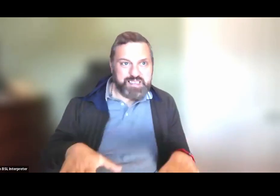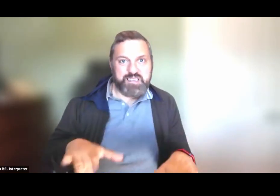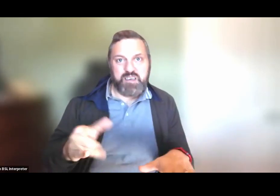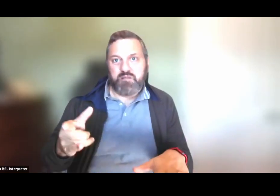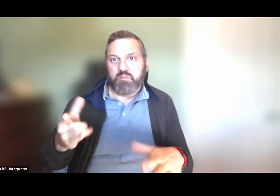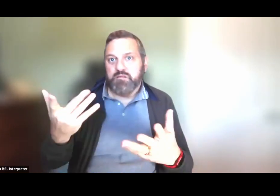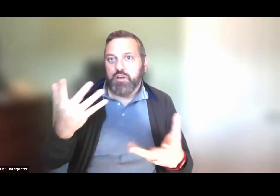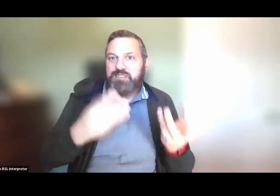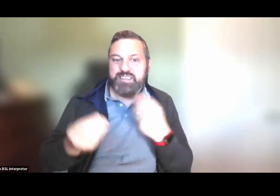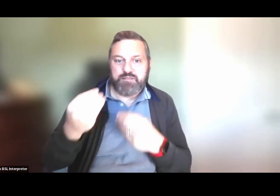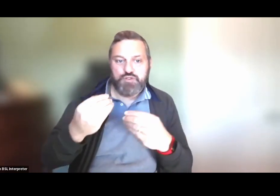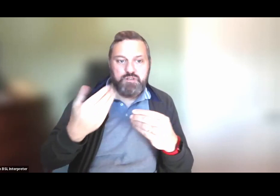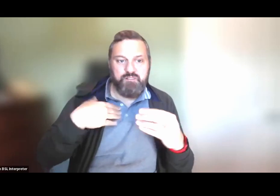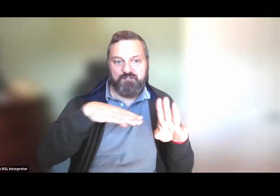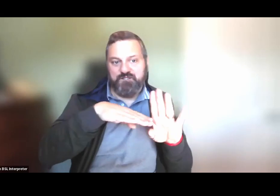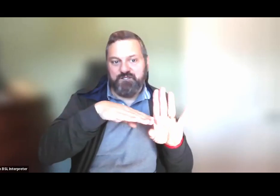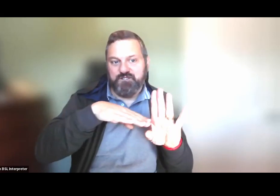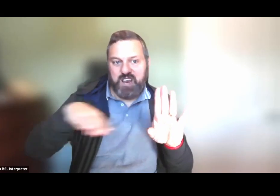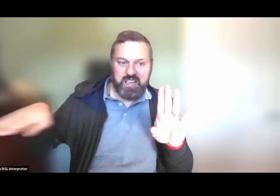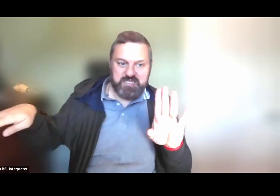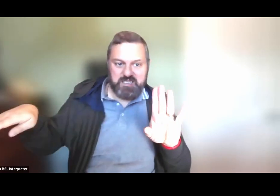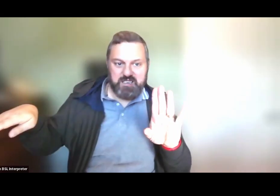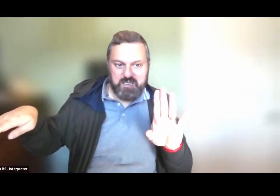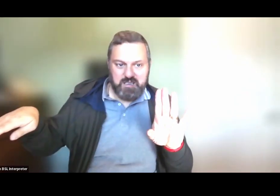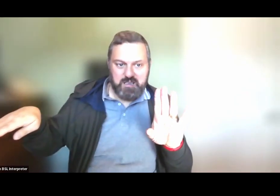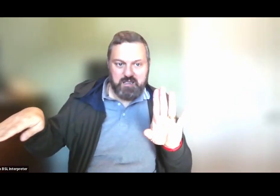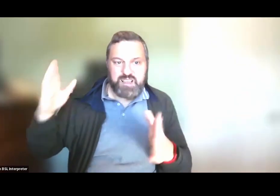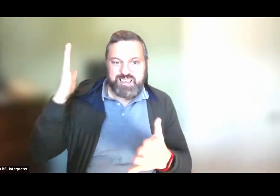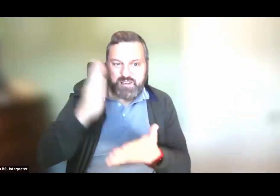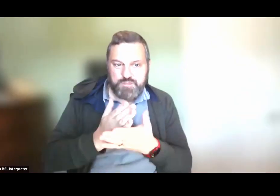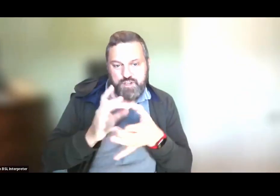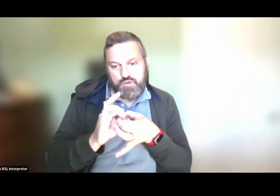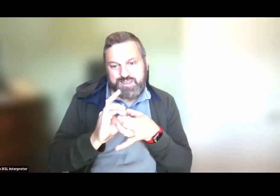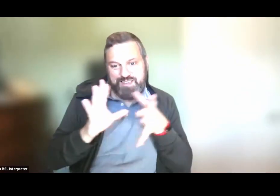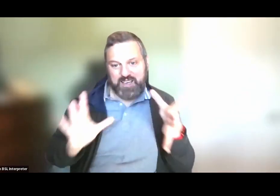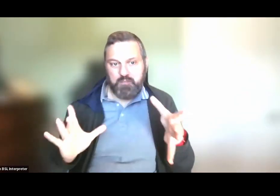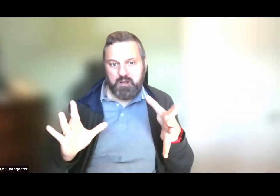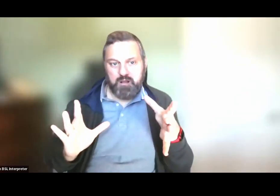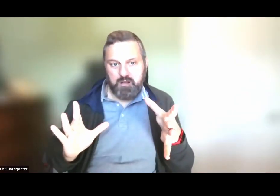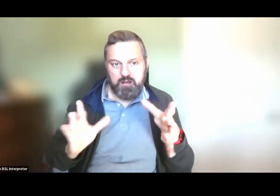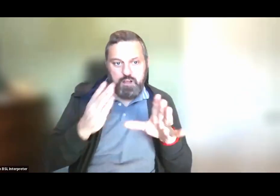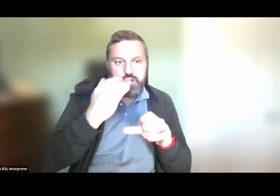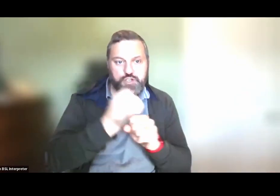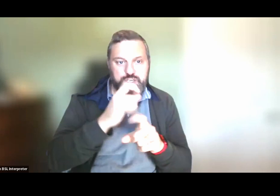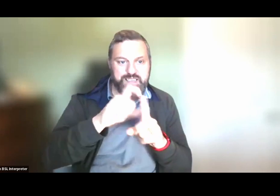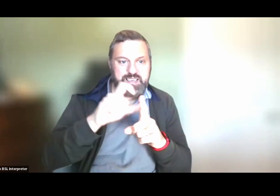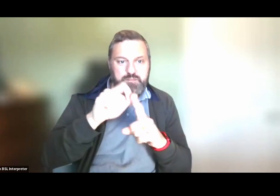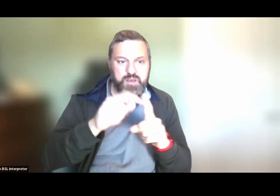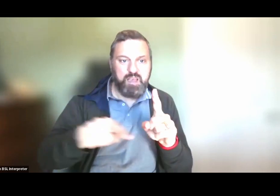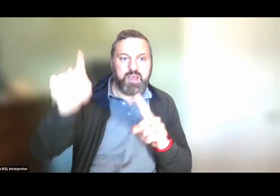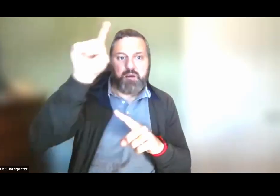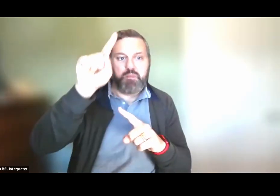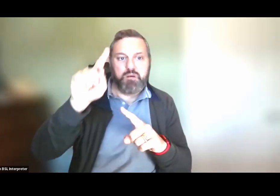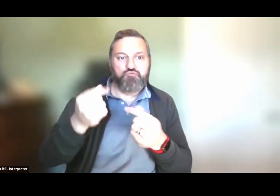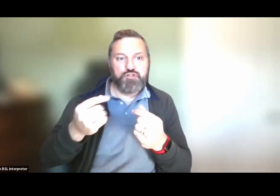based, to flatten out. And that would be called absolute decoupling. GDP still rising and resource use flattening out.